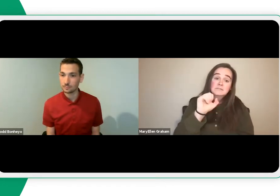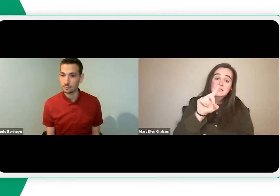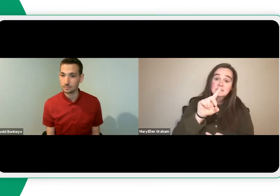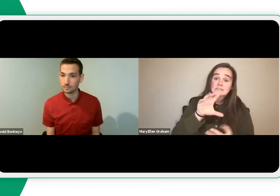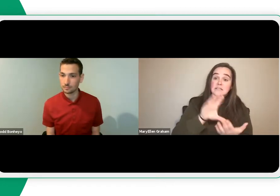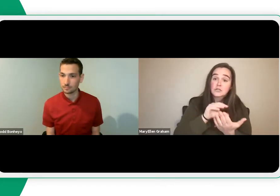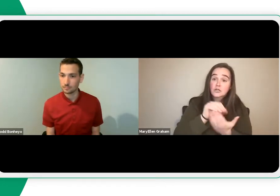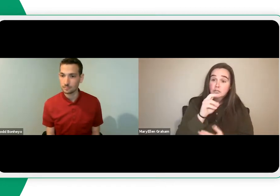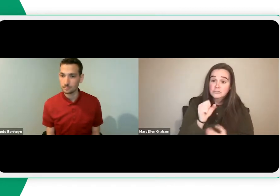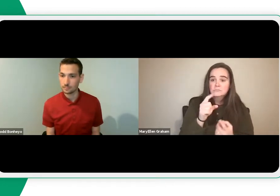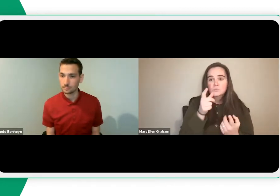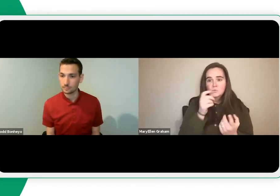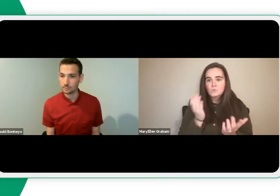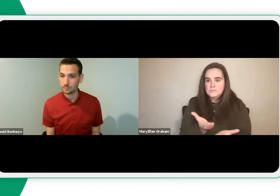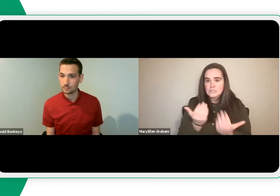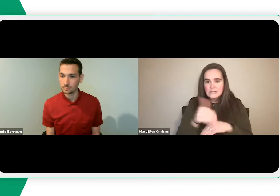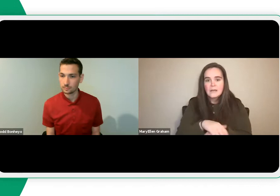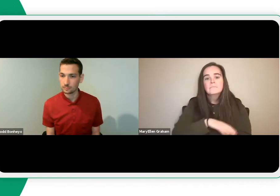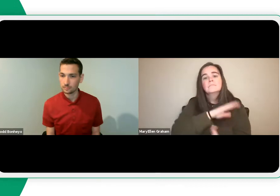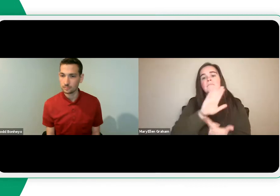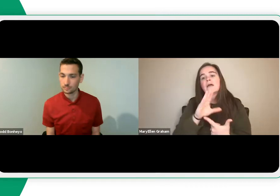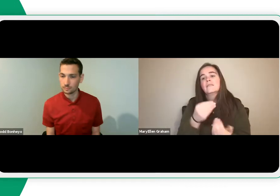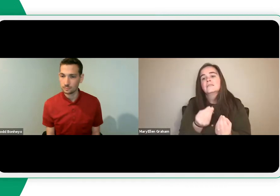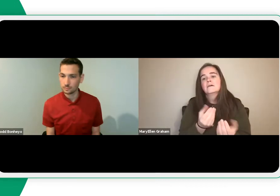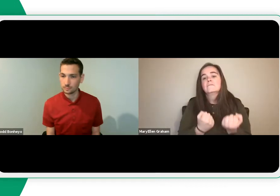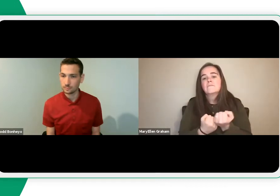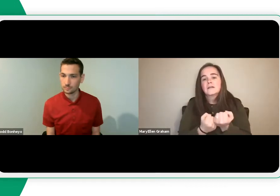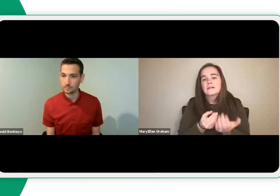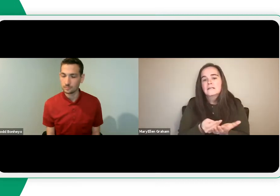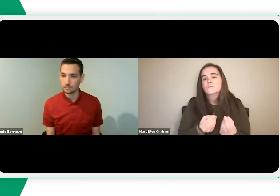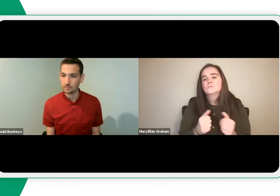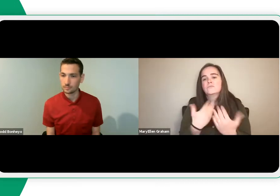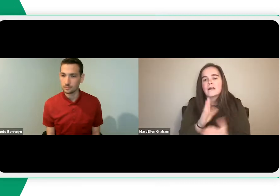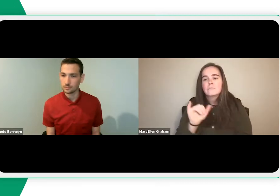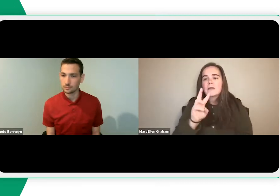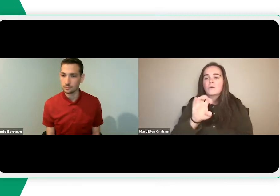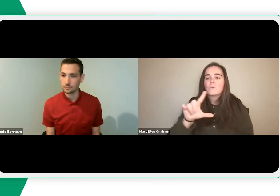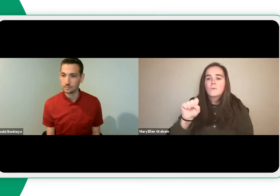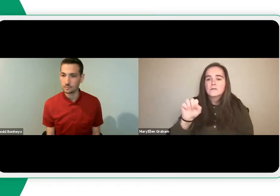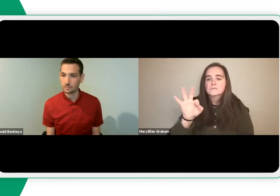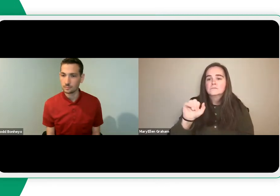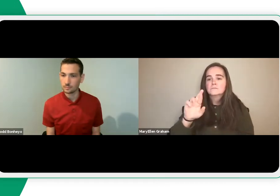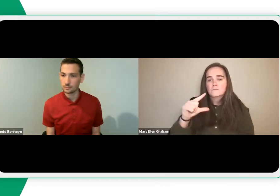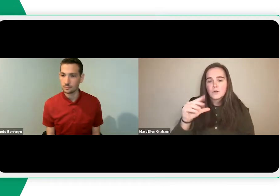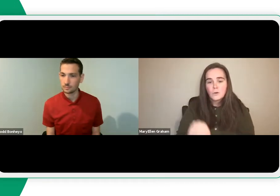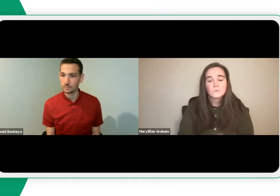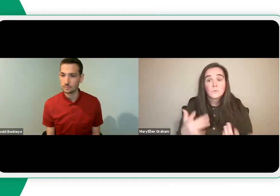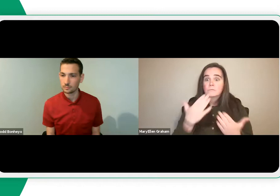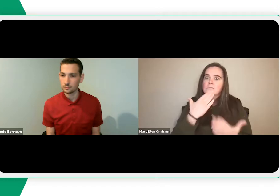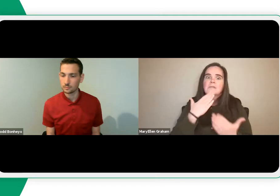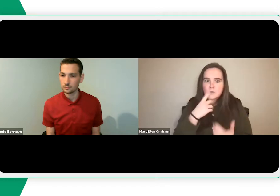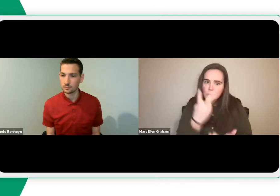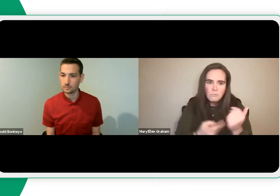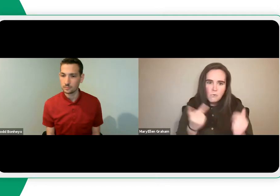question towards the end of our presentation. We also want to recognize CSD Learns and the Wells Fargo Foundation